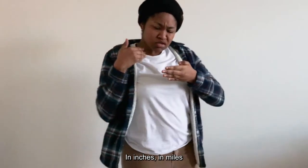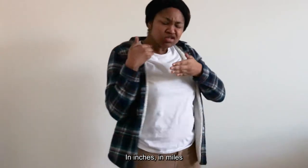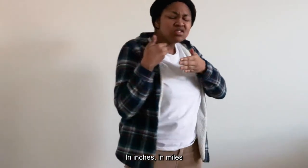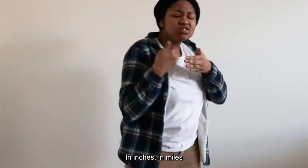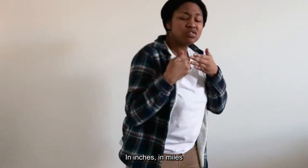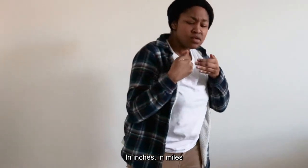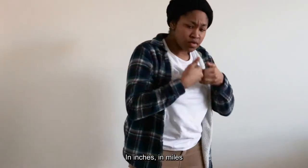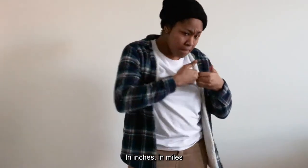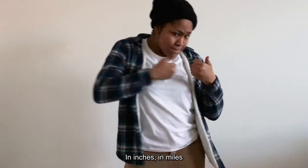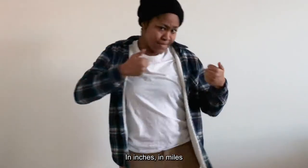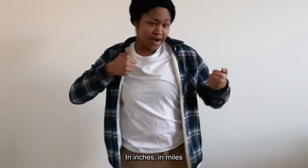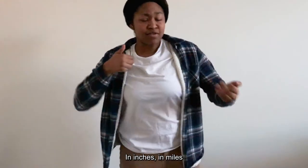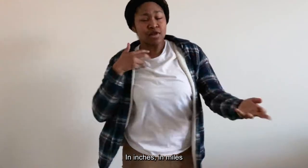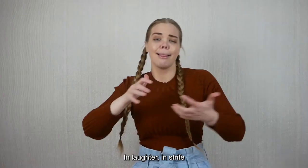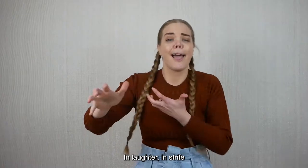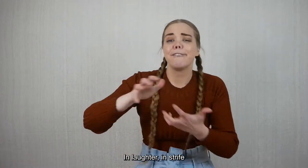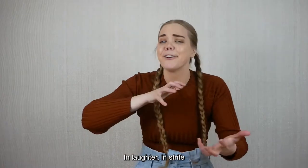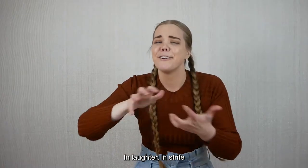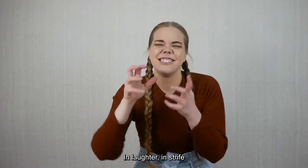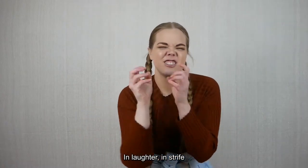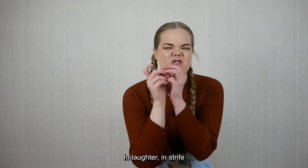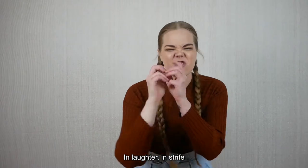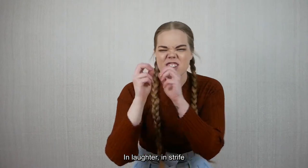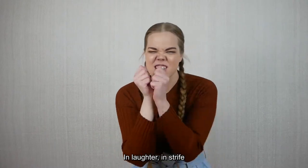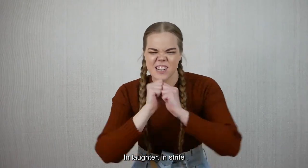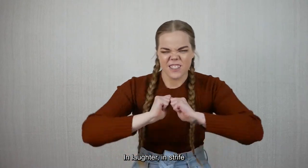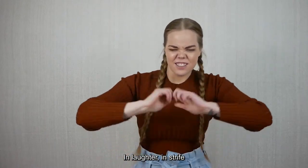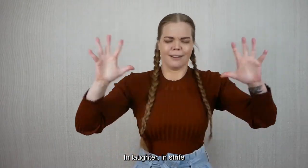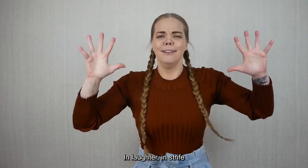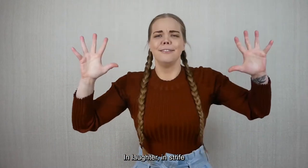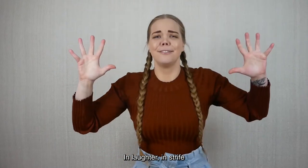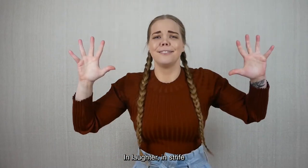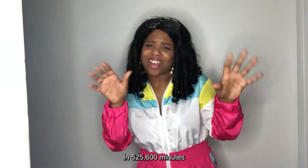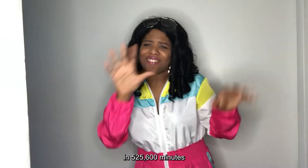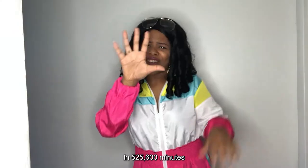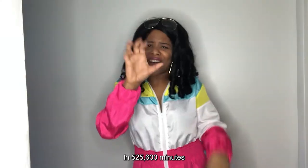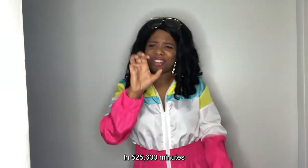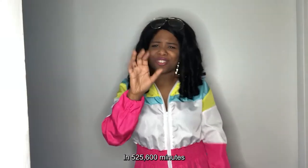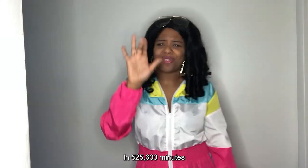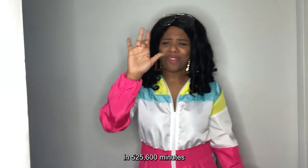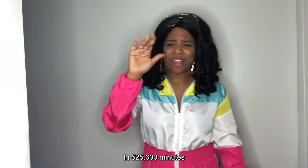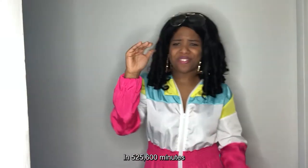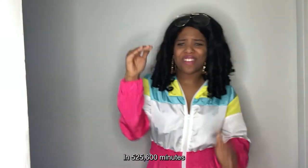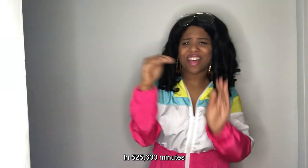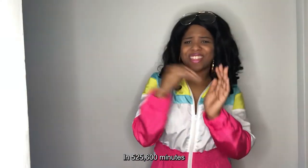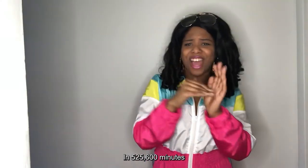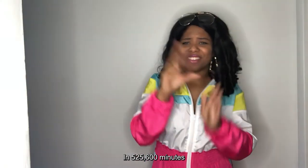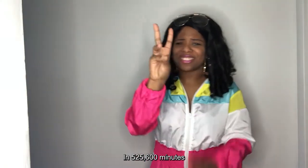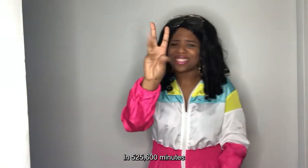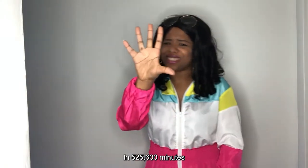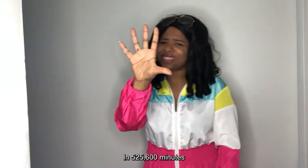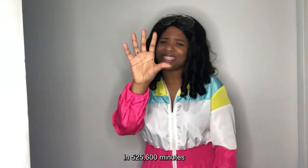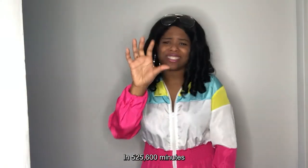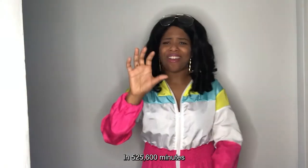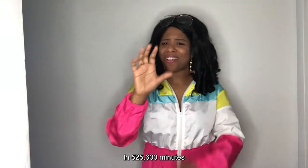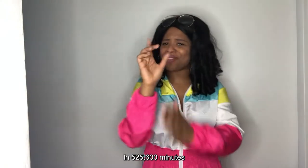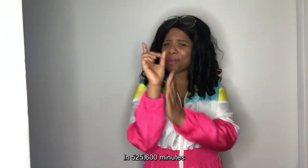inches In miles In laughter and strife In 525,600